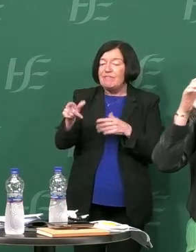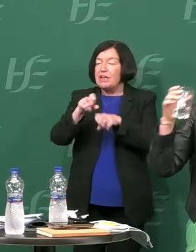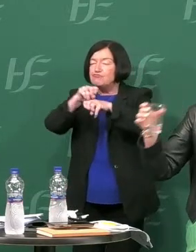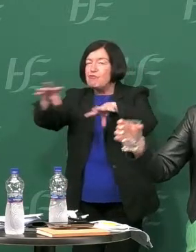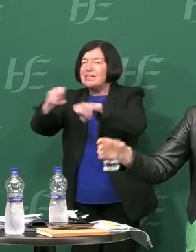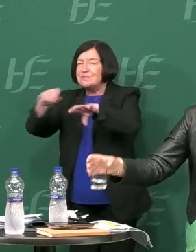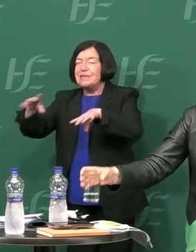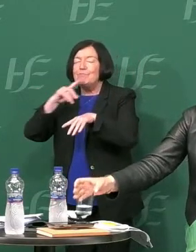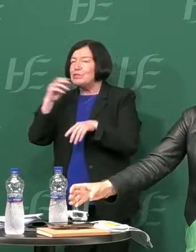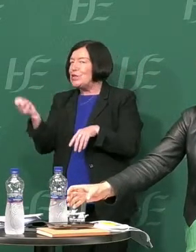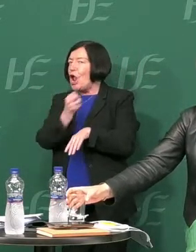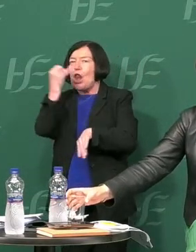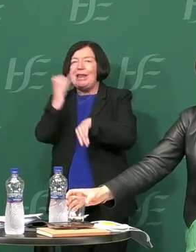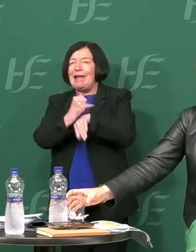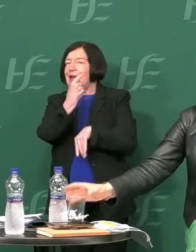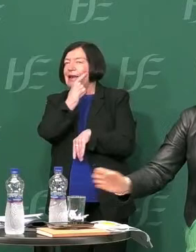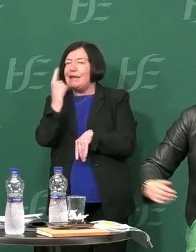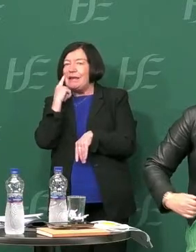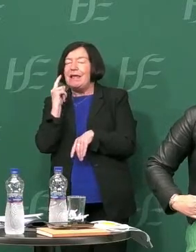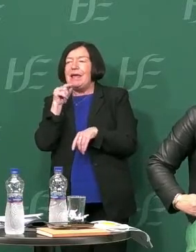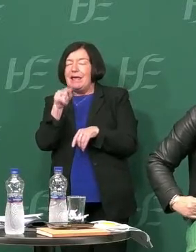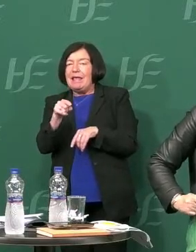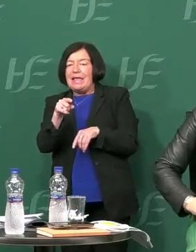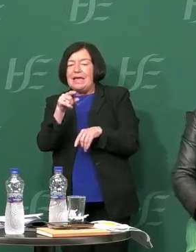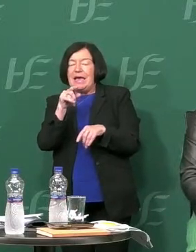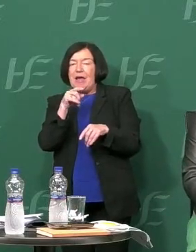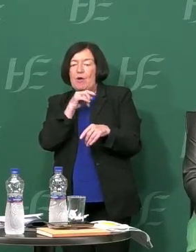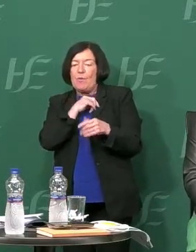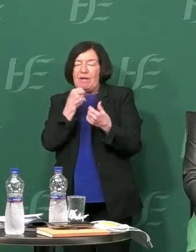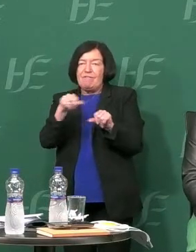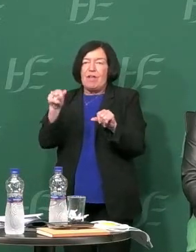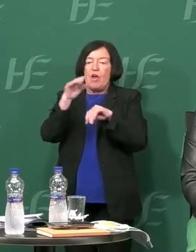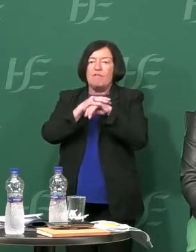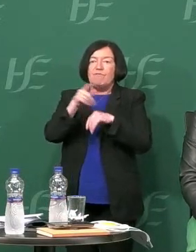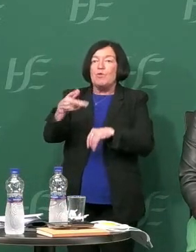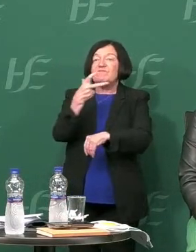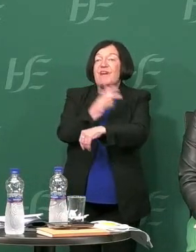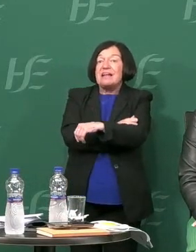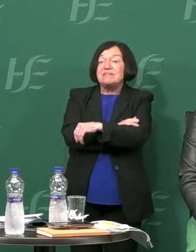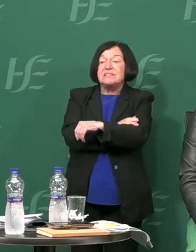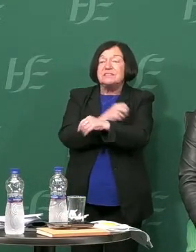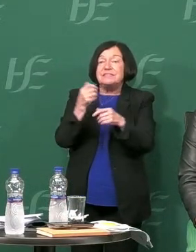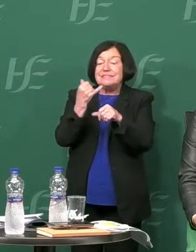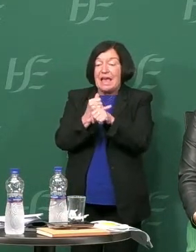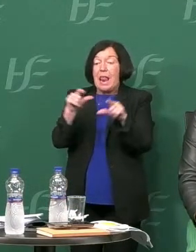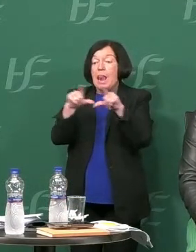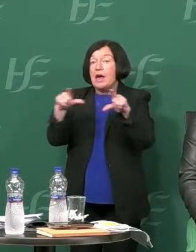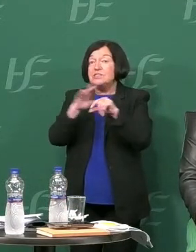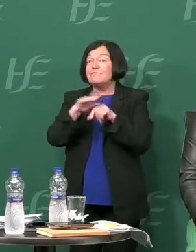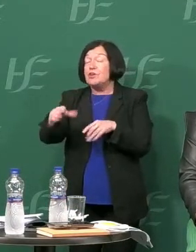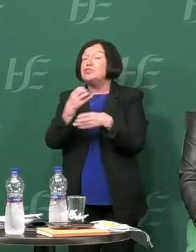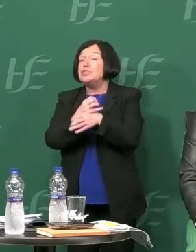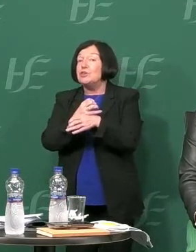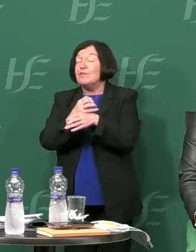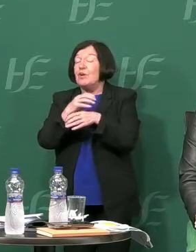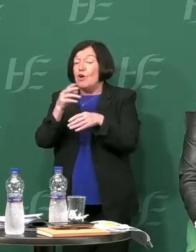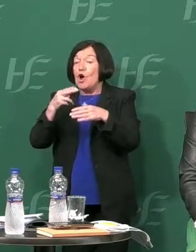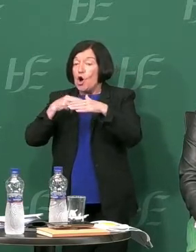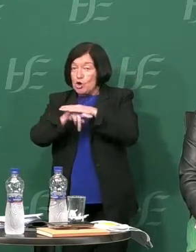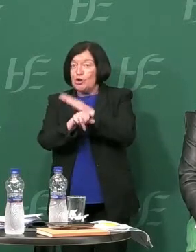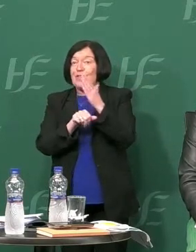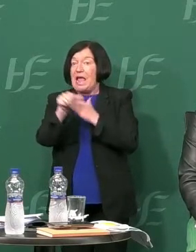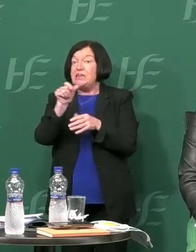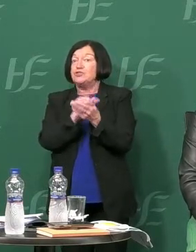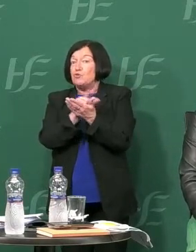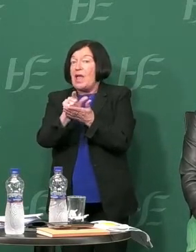it's still early days, and certainly in terms of licensed products, it's still early days. There isn't a licensed product below the age of 12 at this